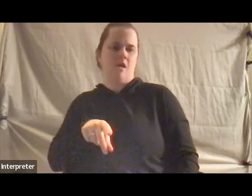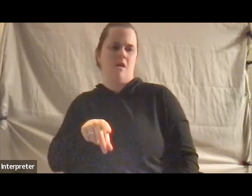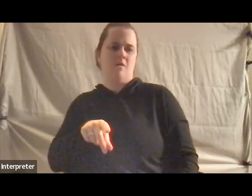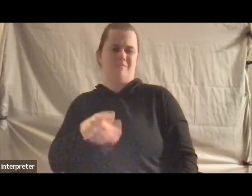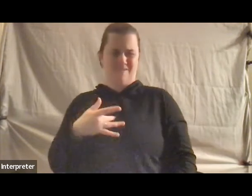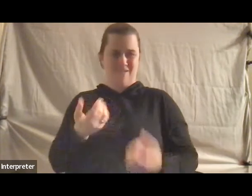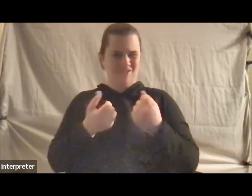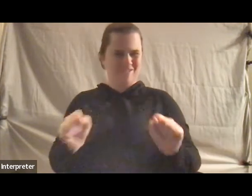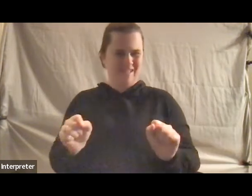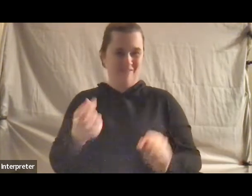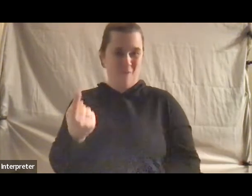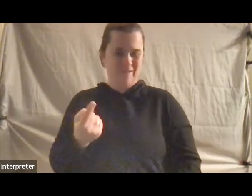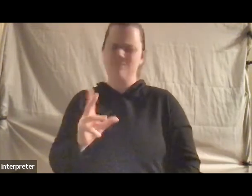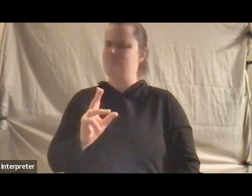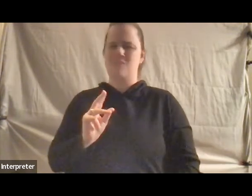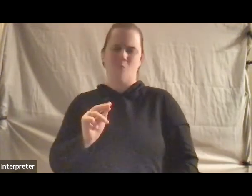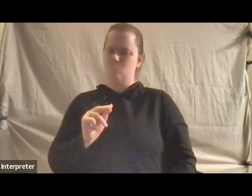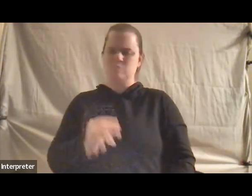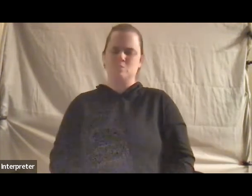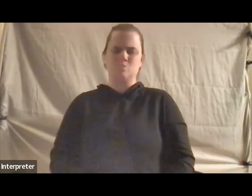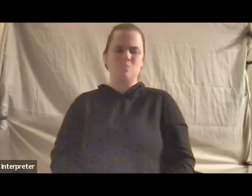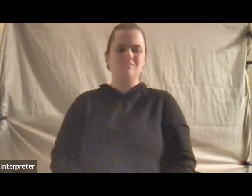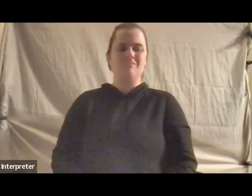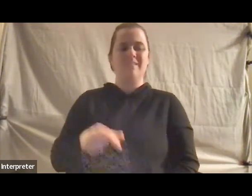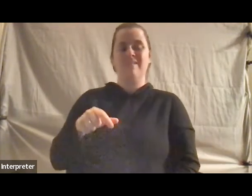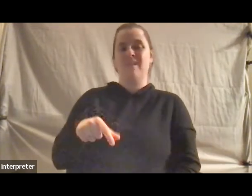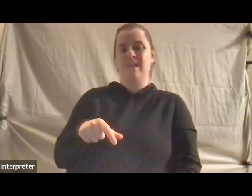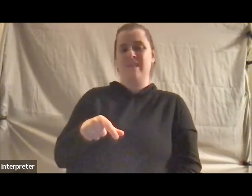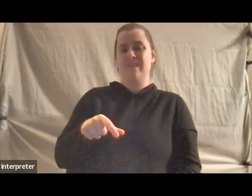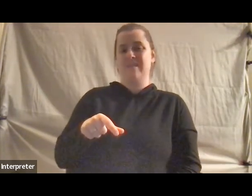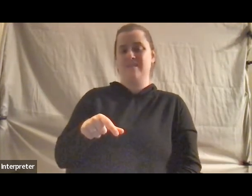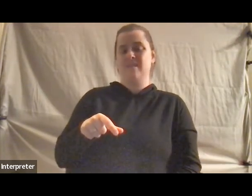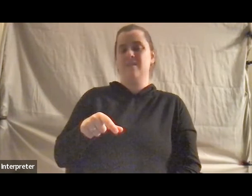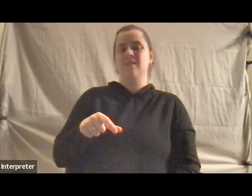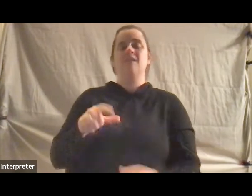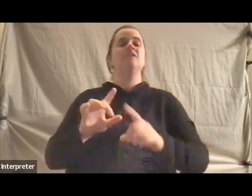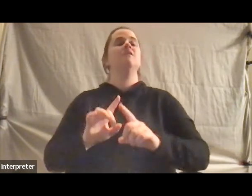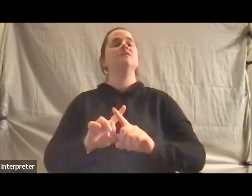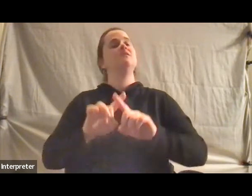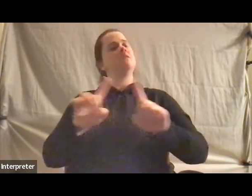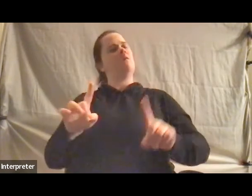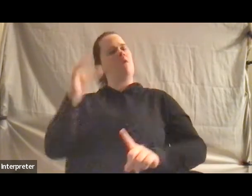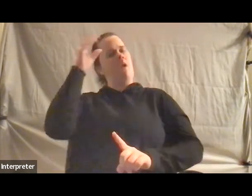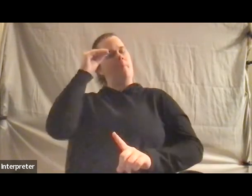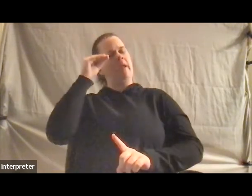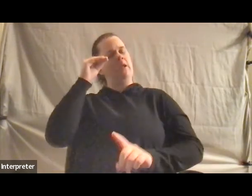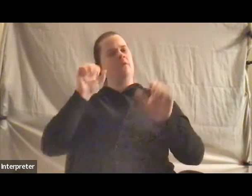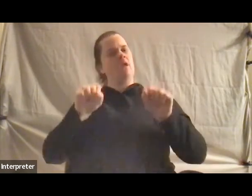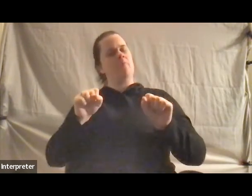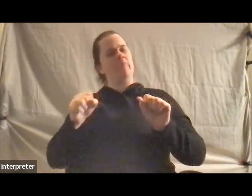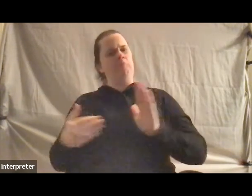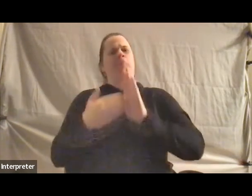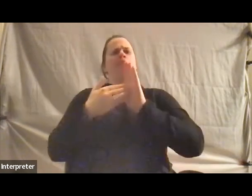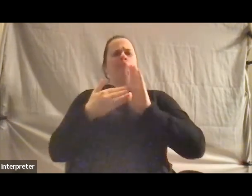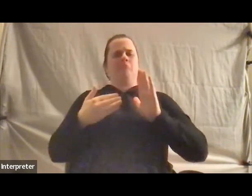safe. In this time, when having a different opinion has been weaponized, I challenge